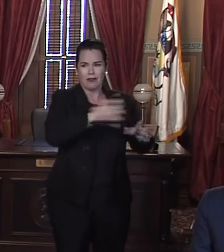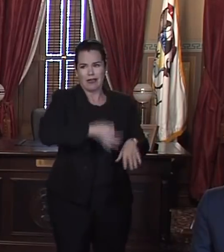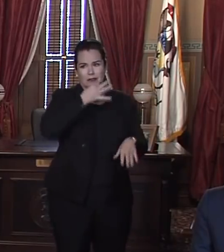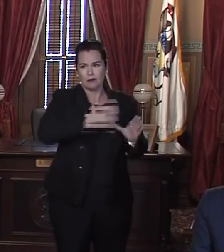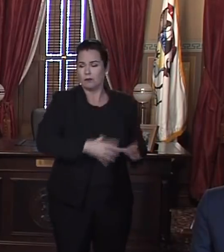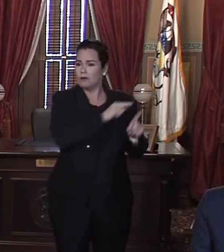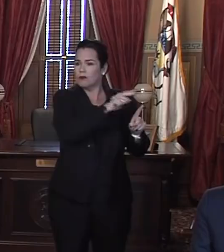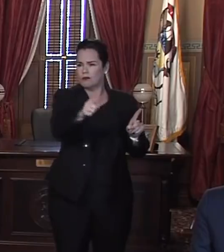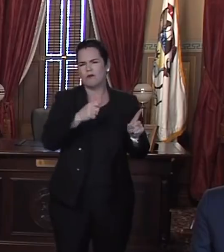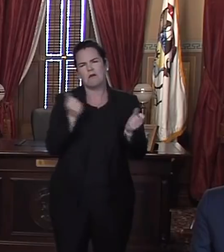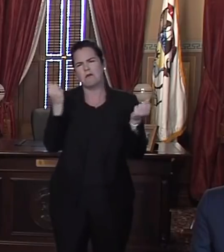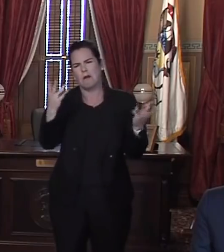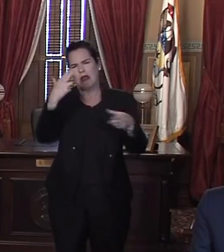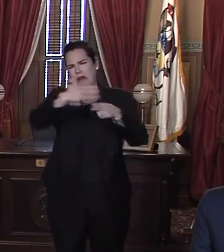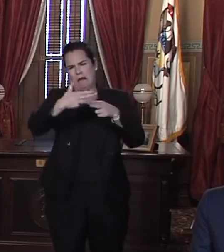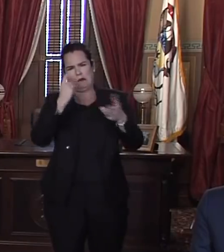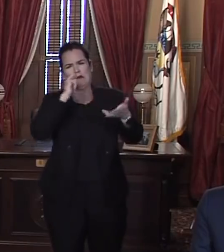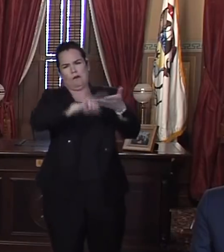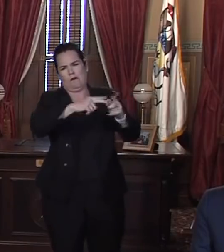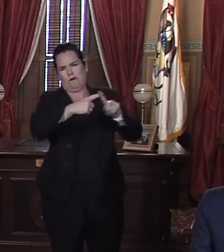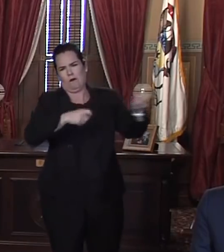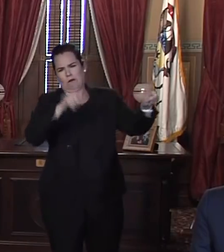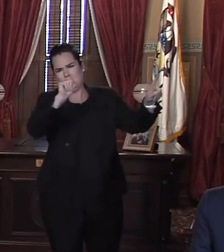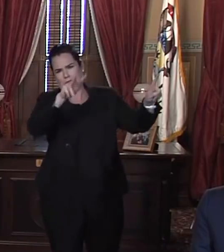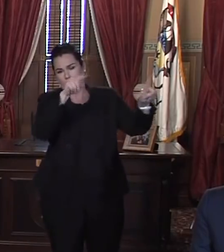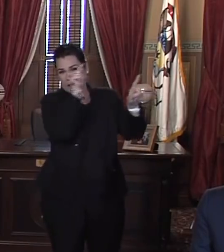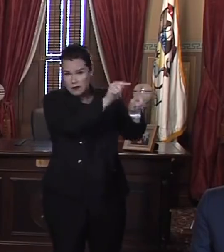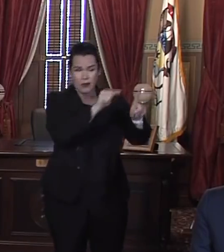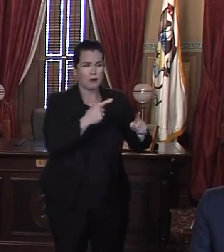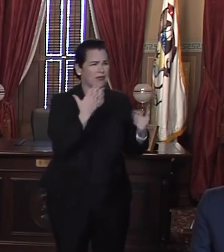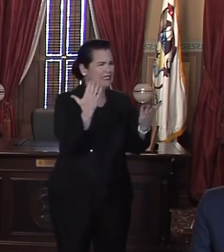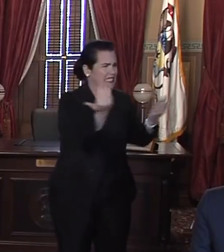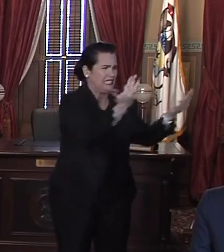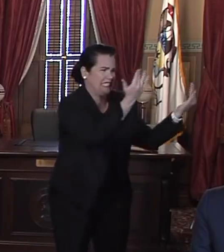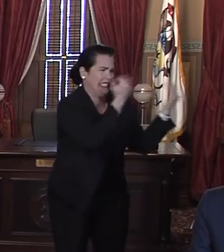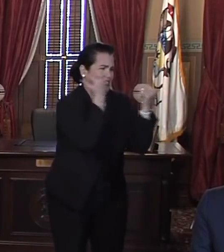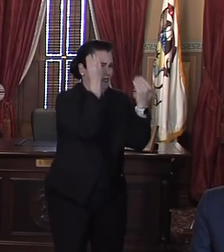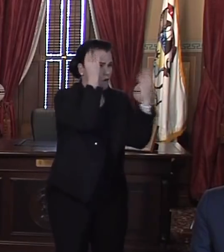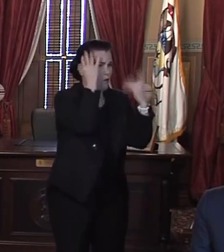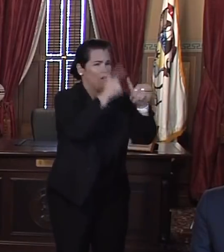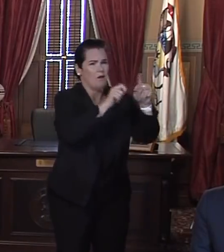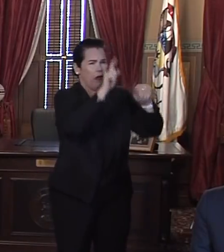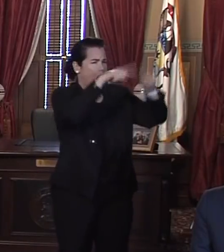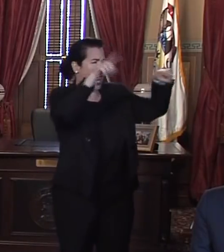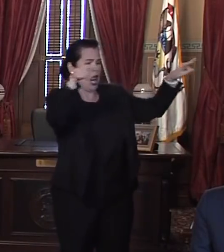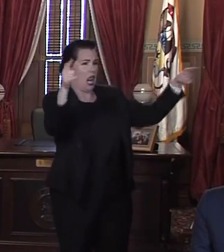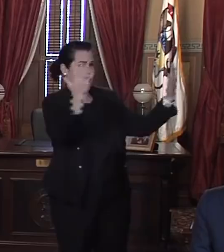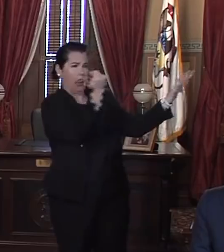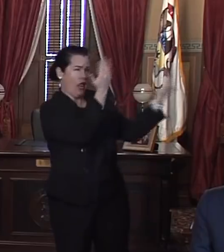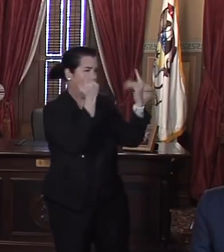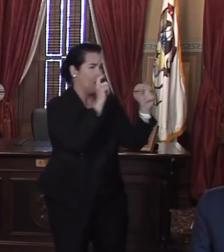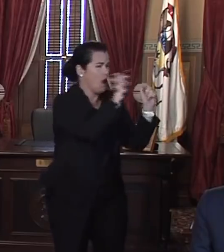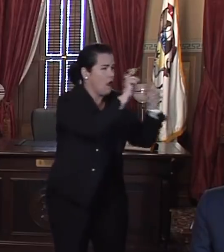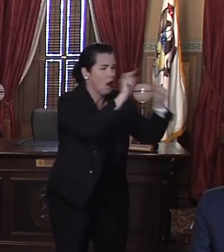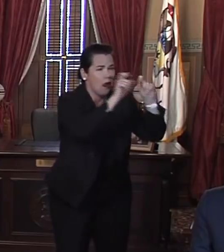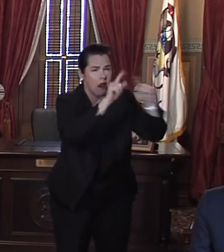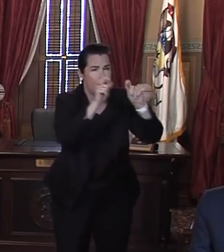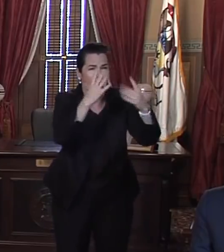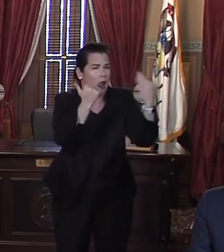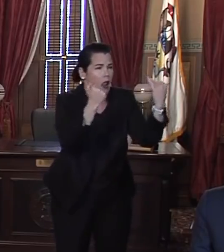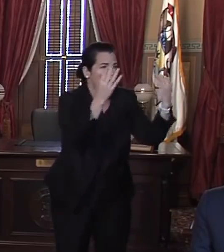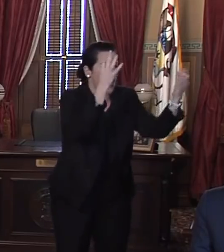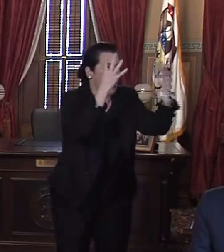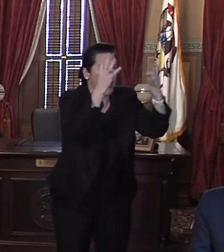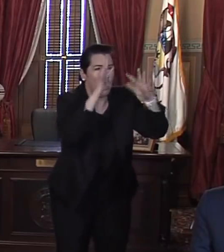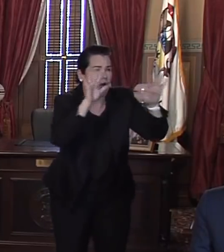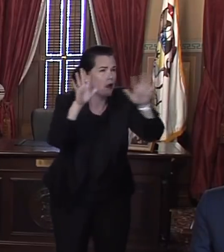national TV regularly, because I want to be getting information from a lot of different, asking questions and getting counsel from a lot